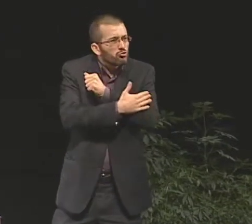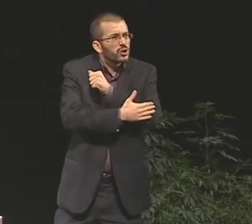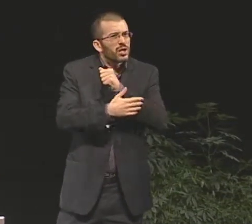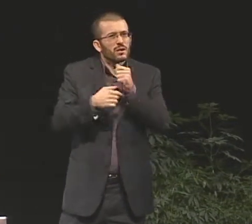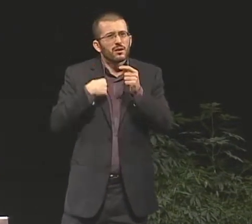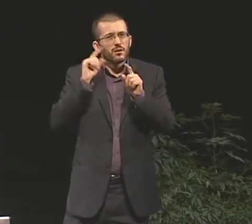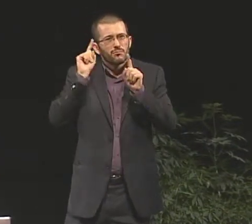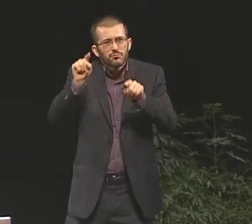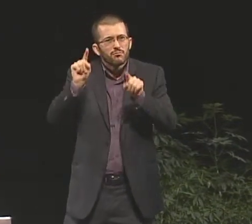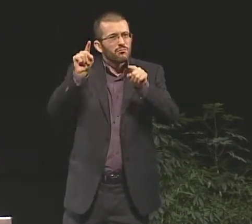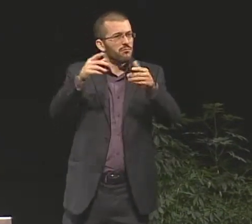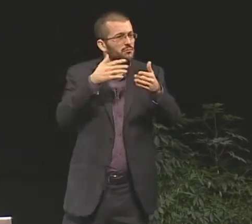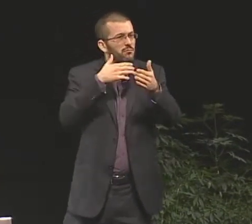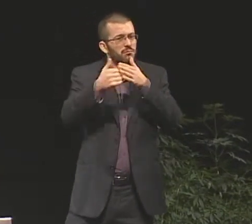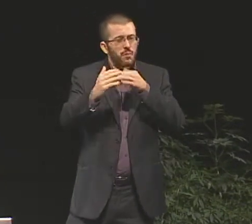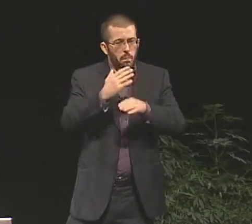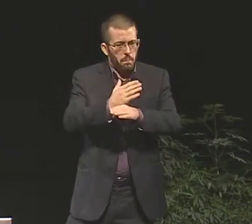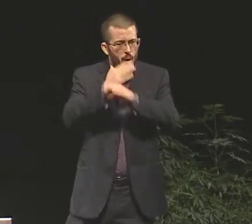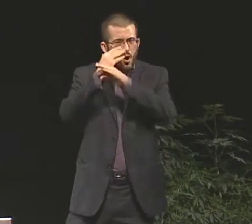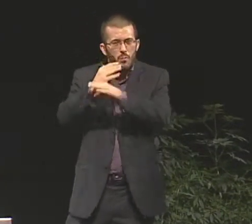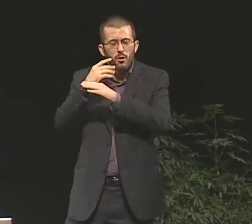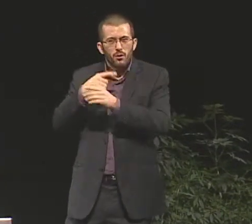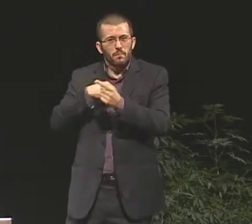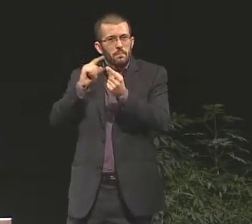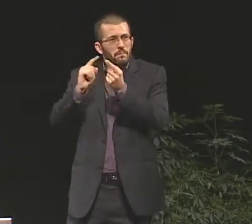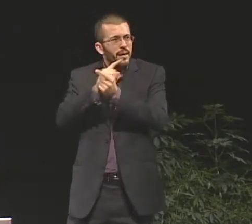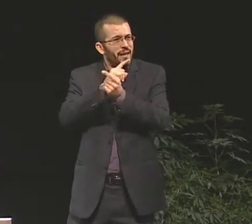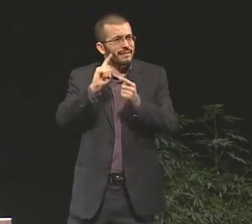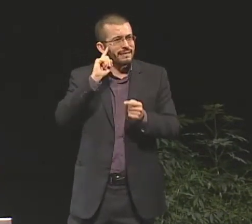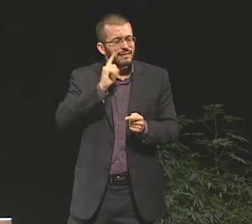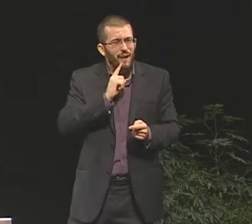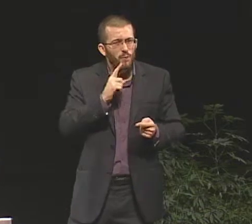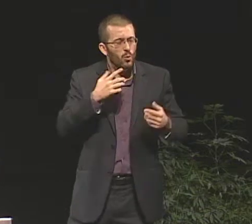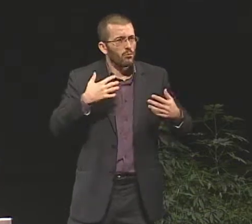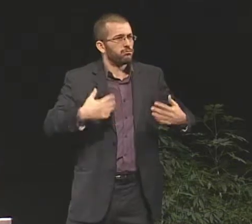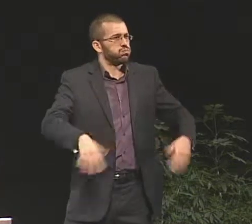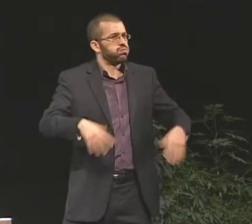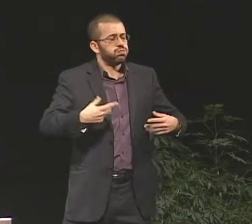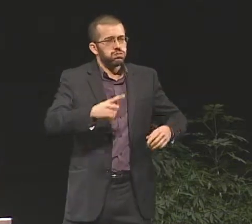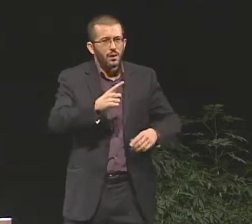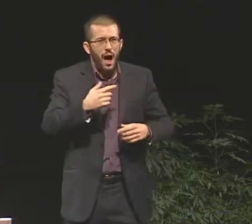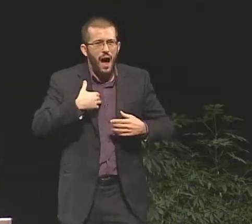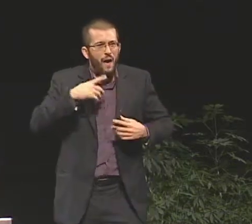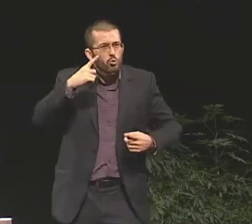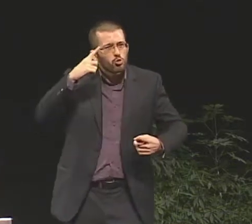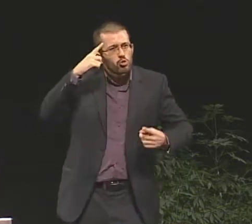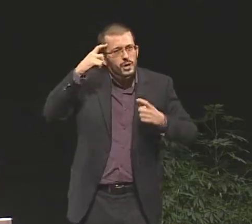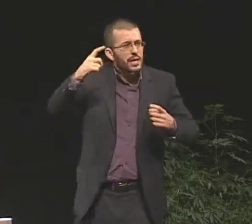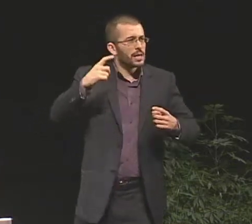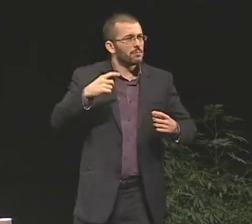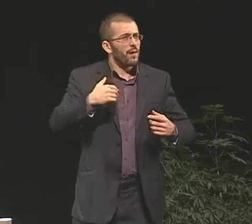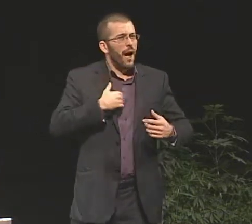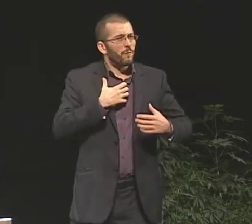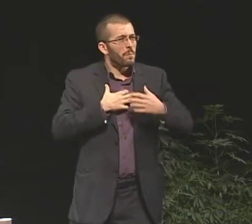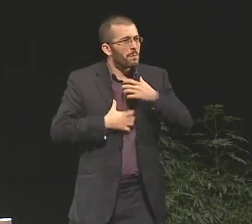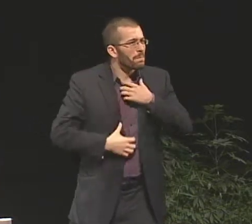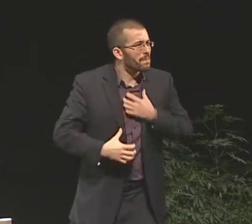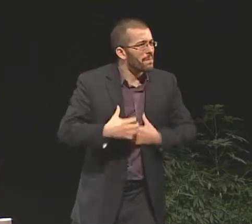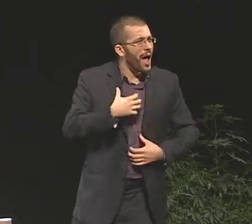All these countries that I've had the opportunity to go to, while the local deaf community faced barriers,